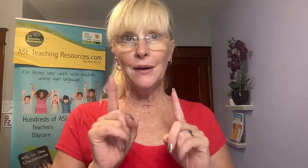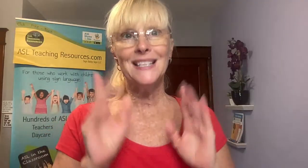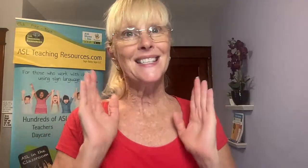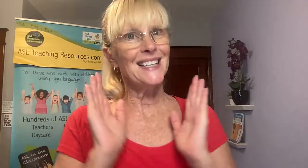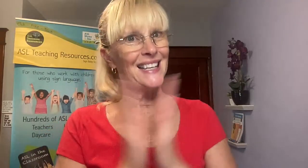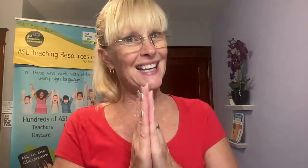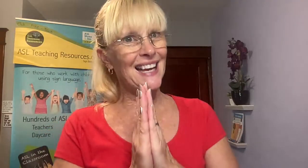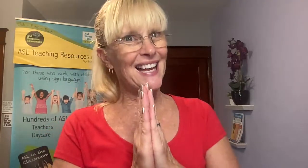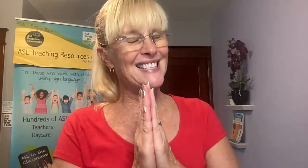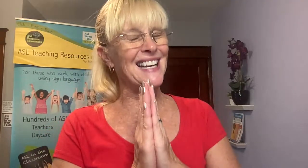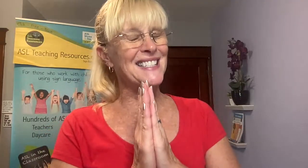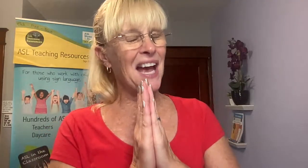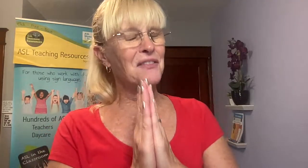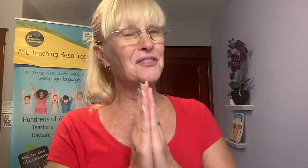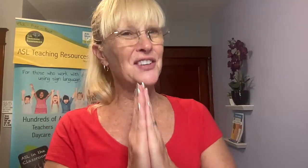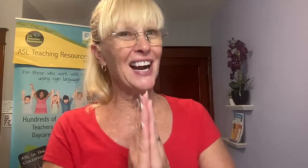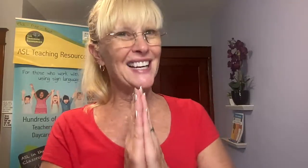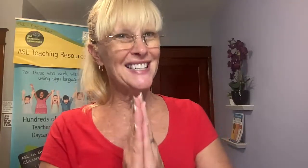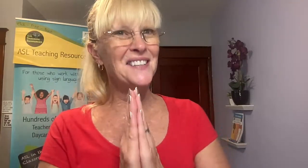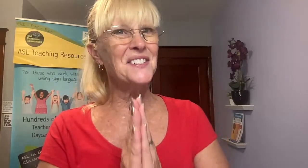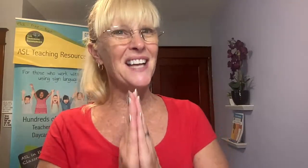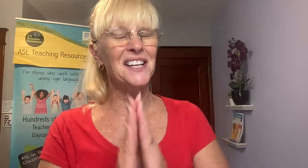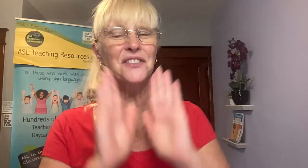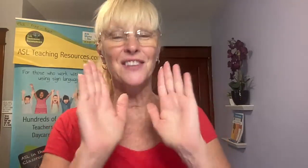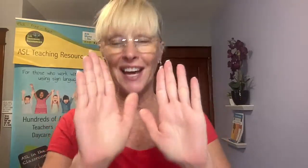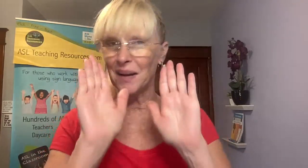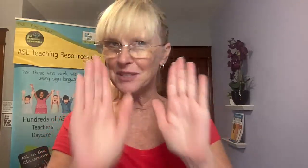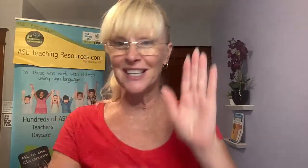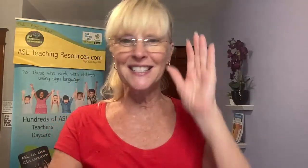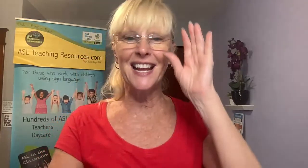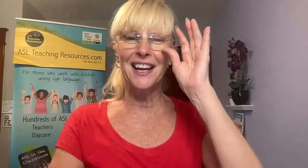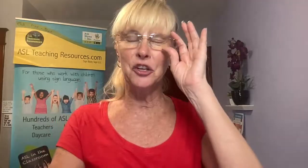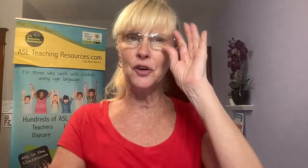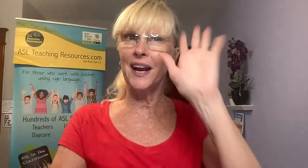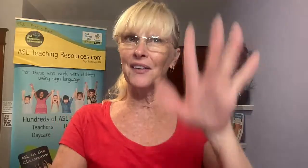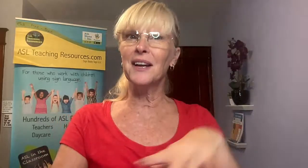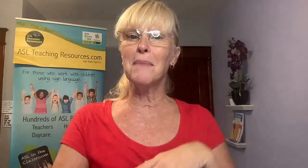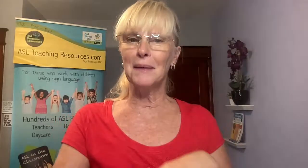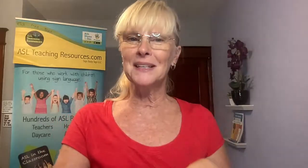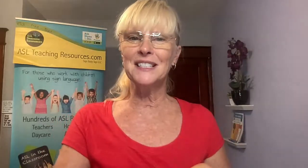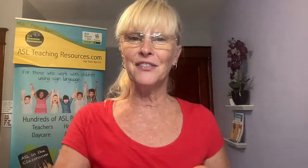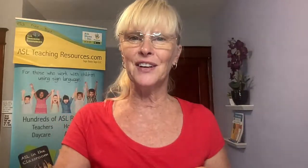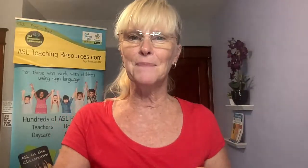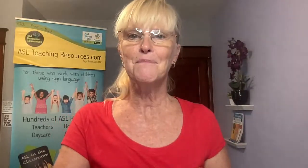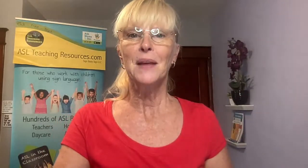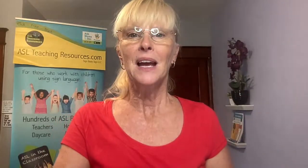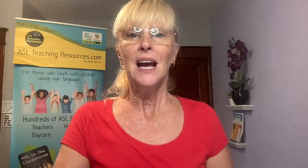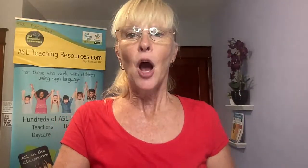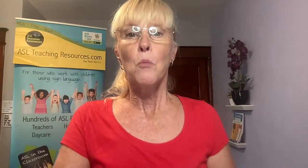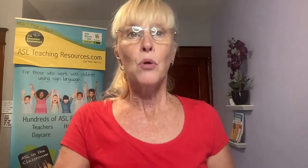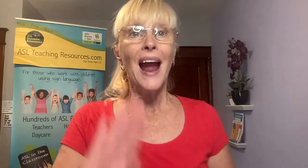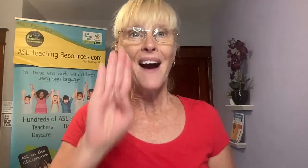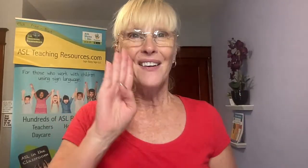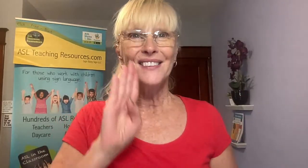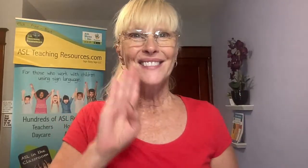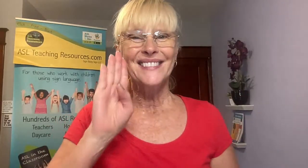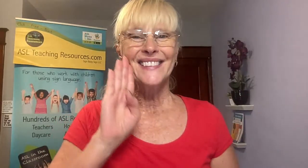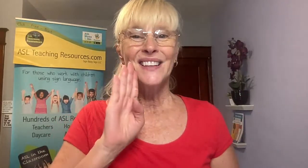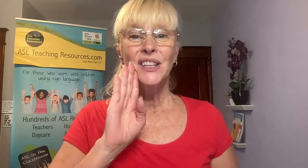berries does have a variety of signs for that. I'm just saying your area might be different. Brown,